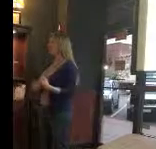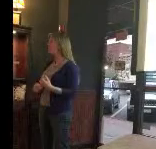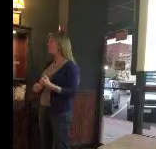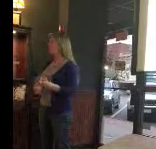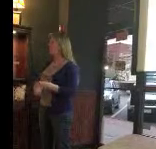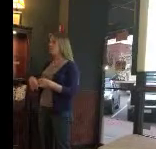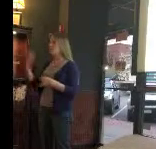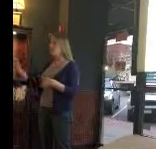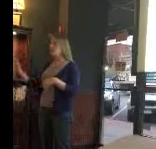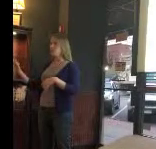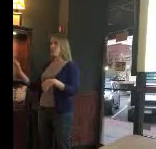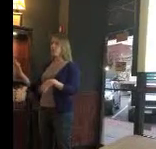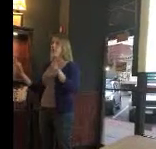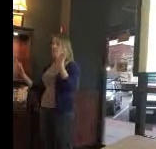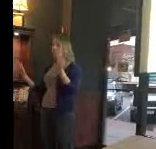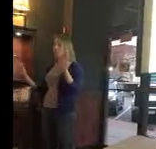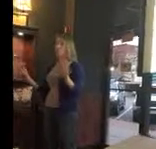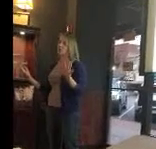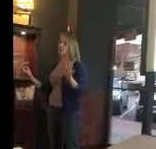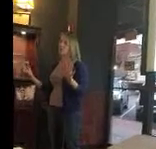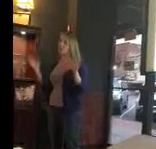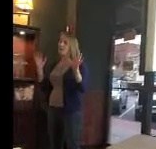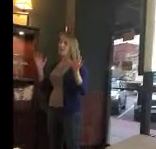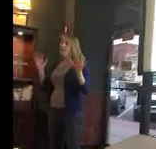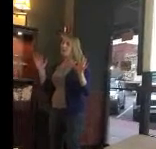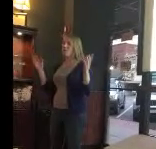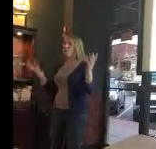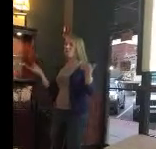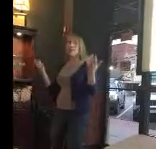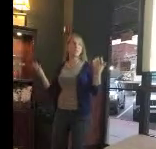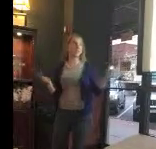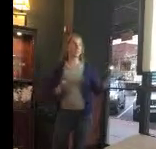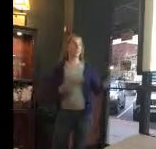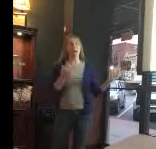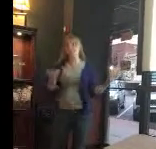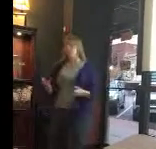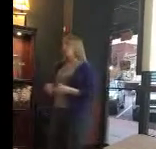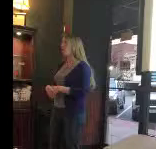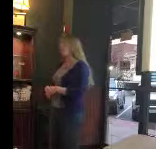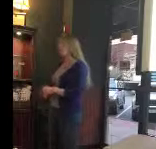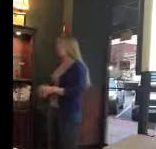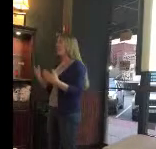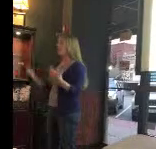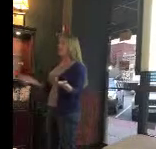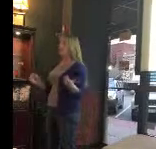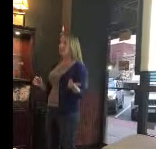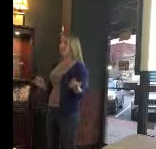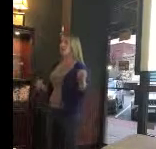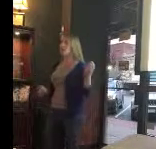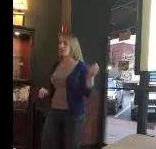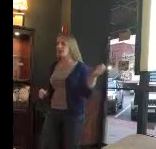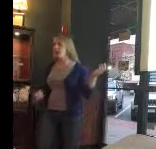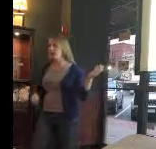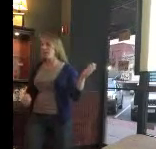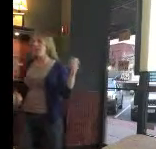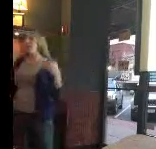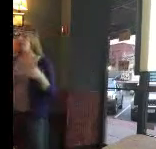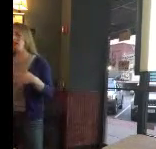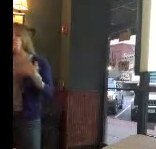group. There was 5 treatment cattle and 5 control cattle. And in the beginning of the study, they did not have any E. coli present, and they measured that to make sure. And then they